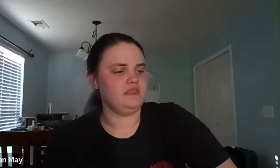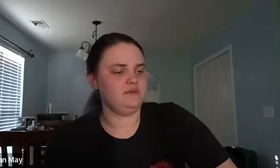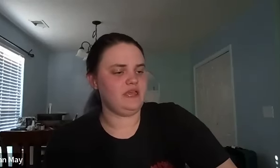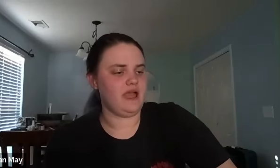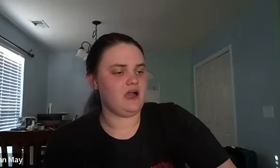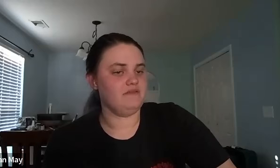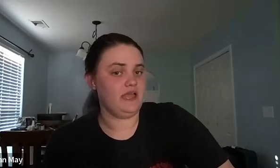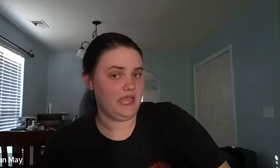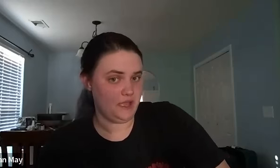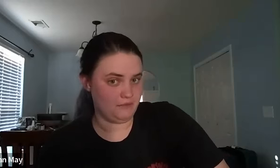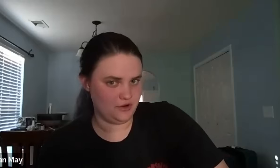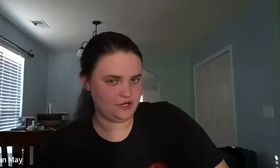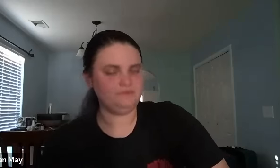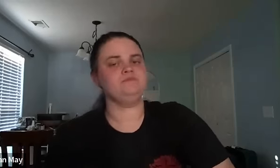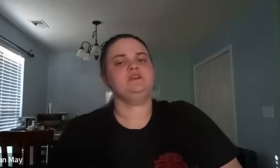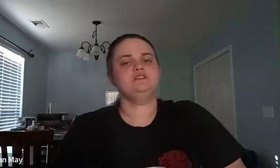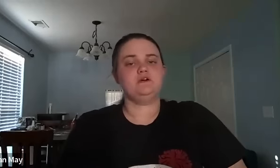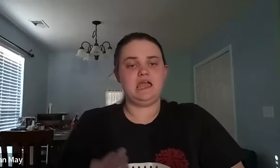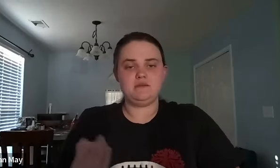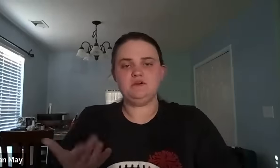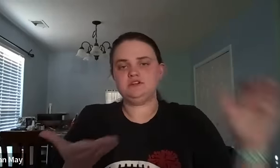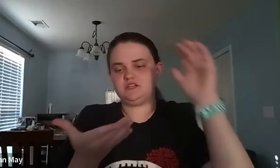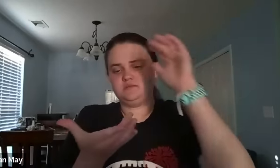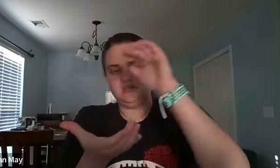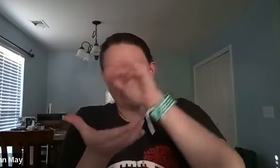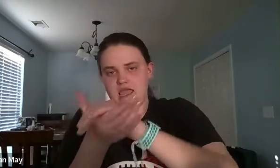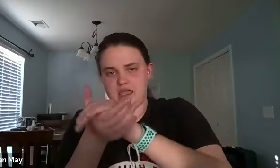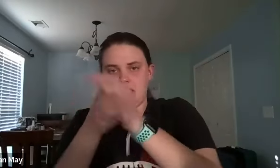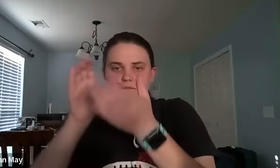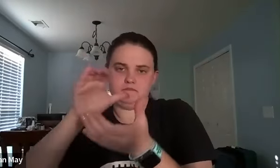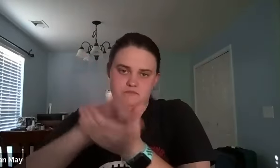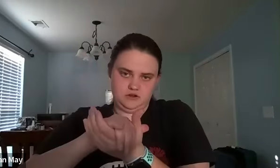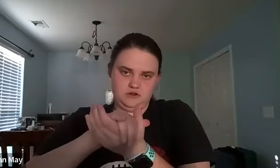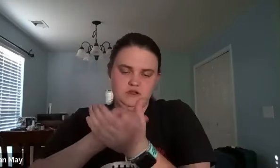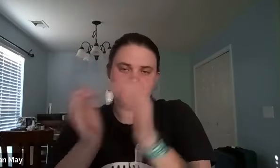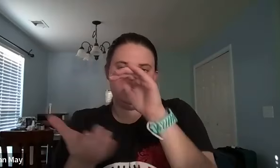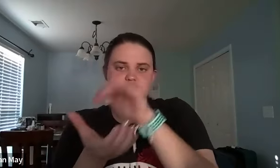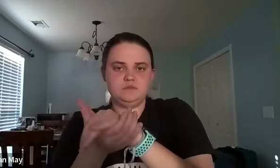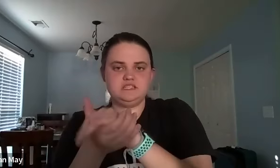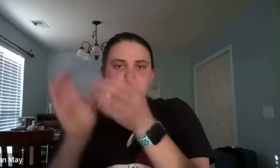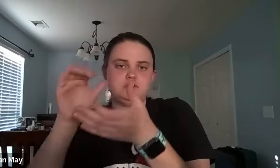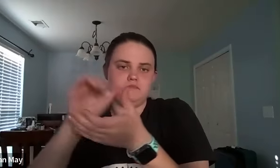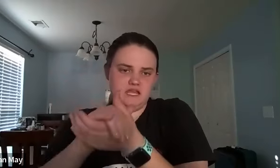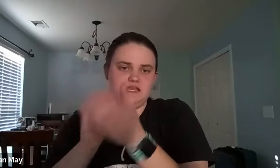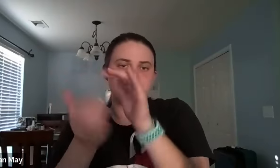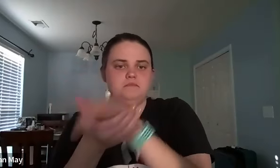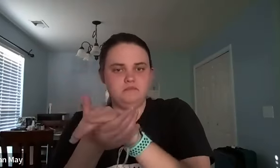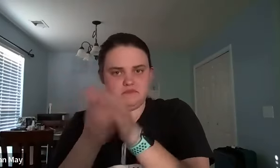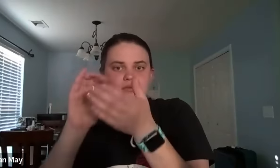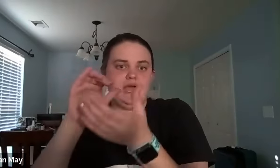Then we have hamburger. So hamburger is going to be hamburger. It's almost like when you're making the